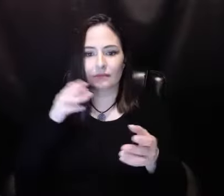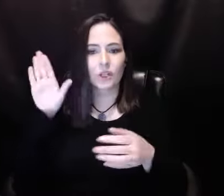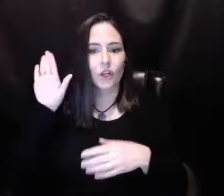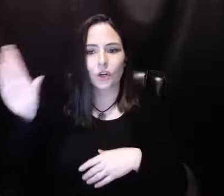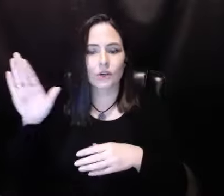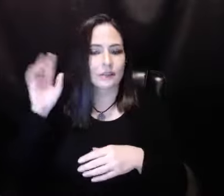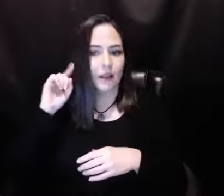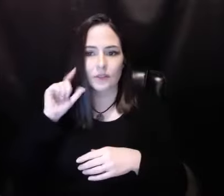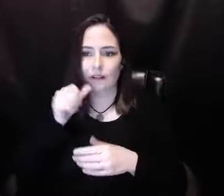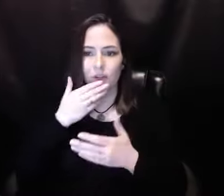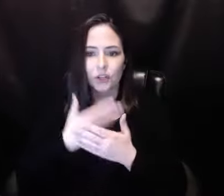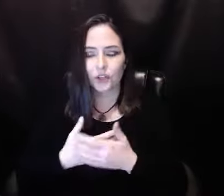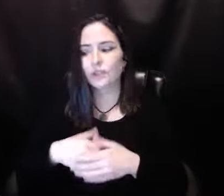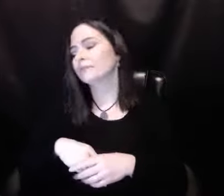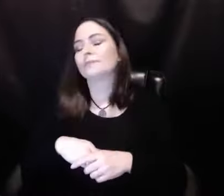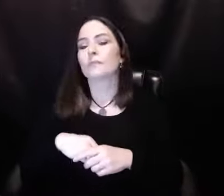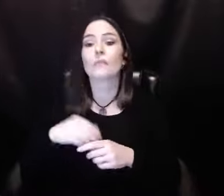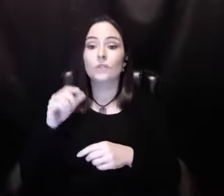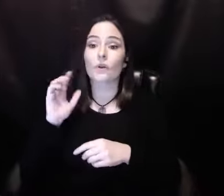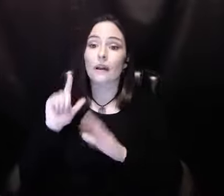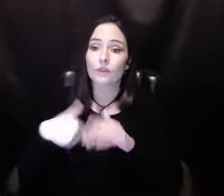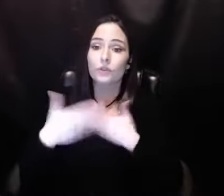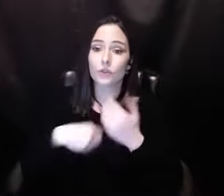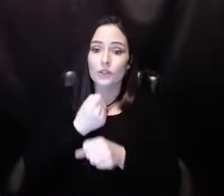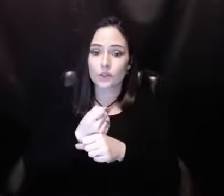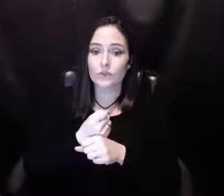The first few years, we enjoyed everything life had to offer.